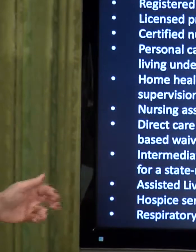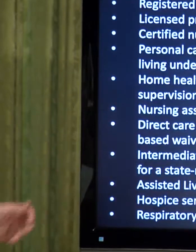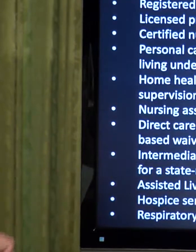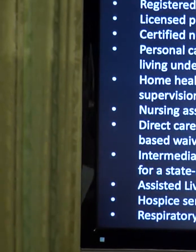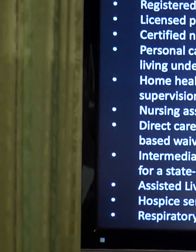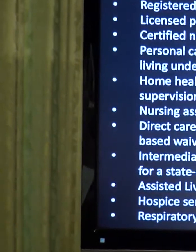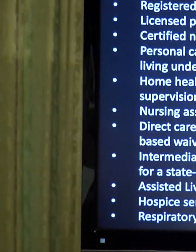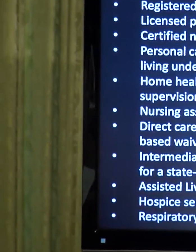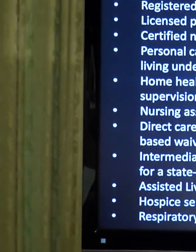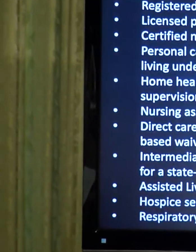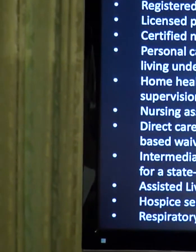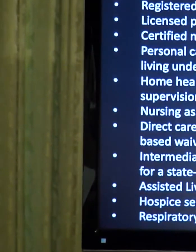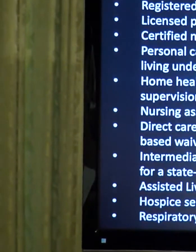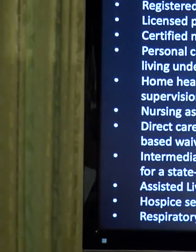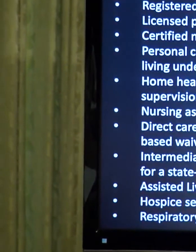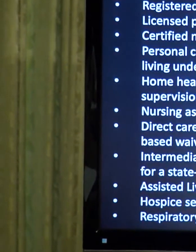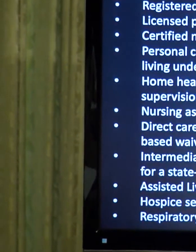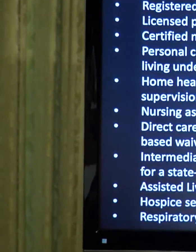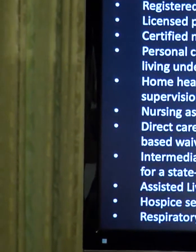respiratory therapists.